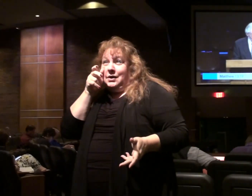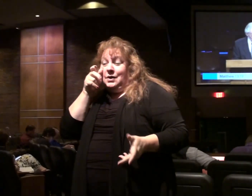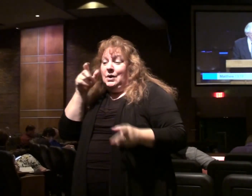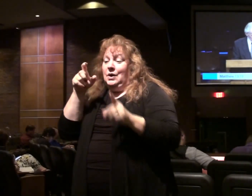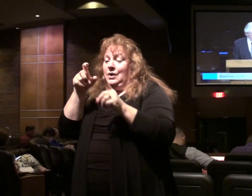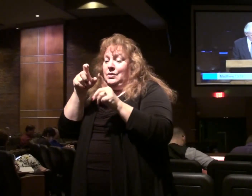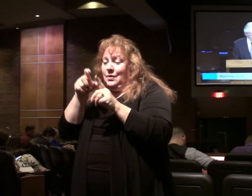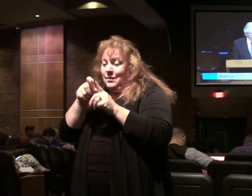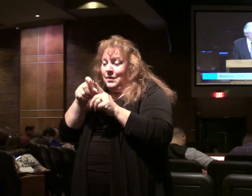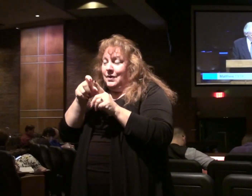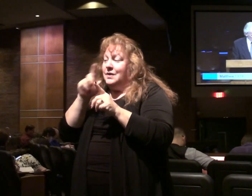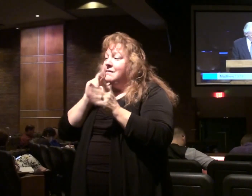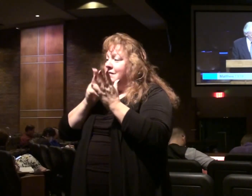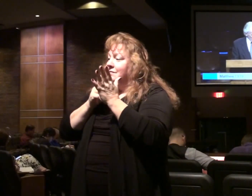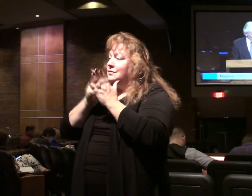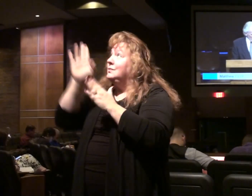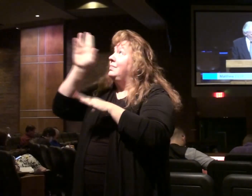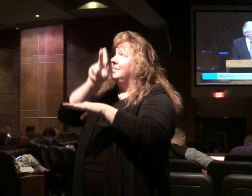kingdom,